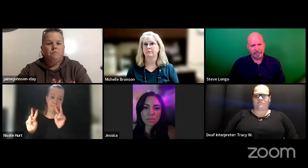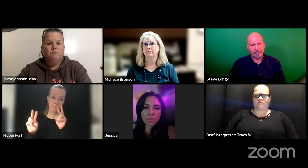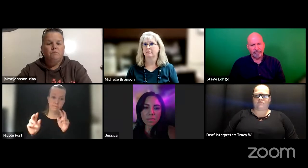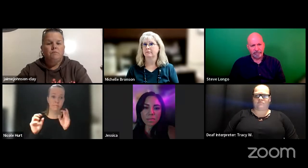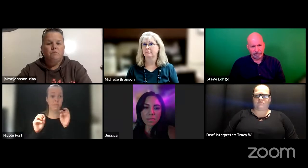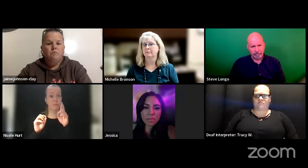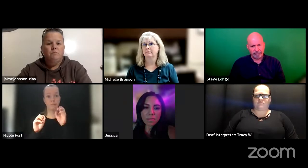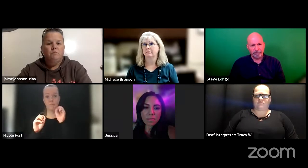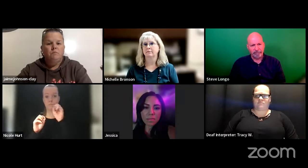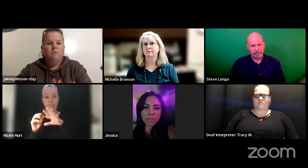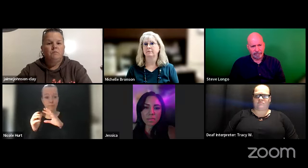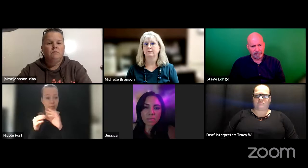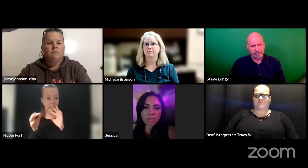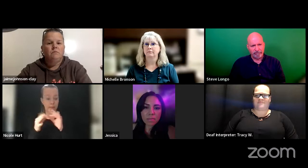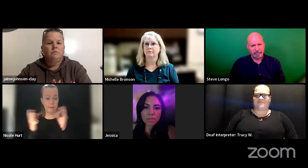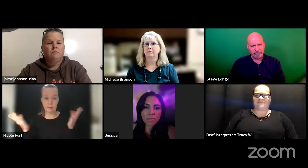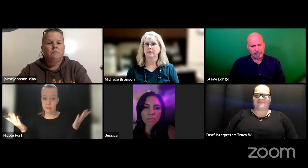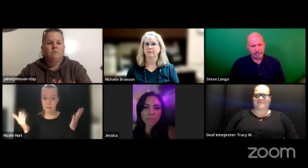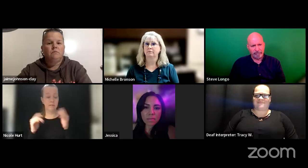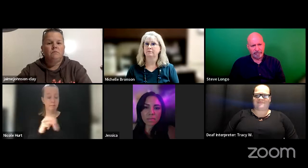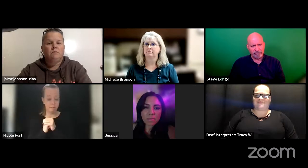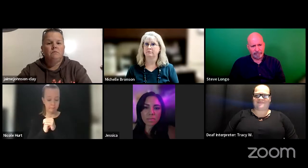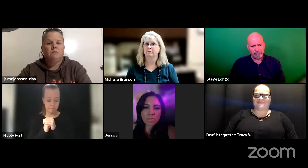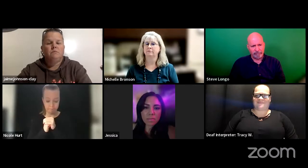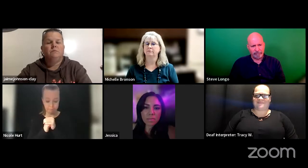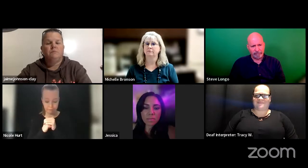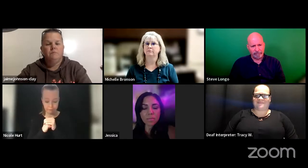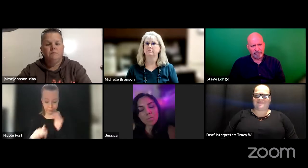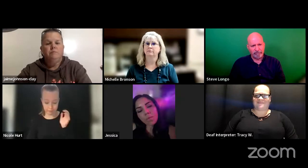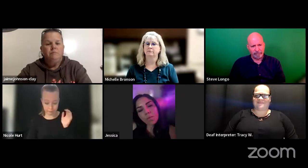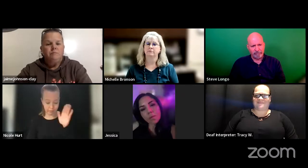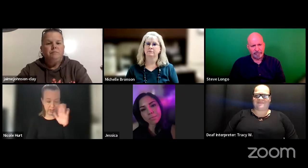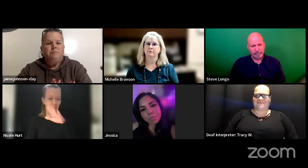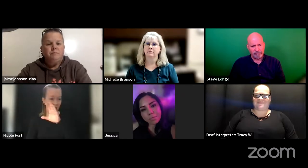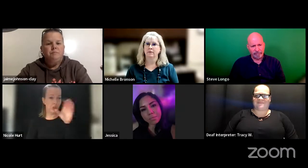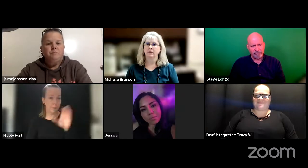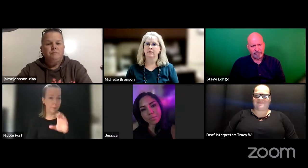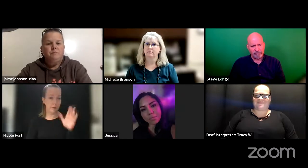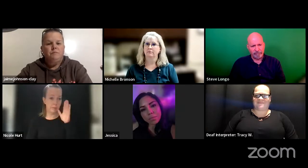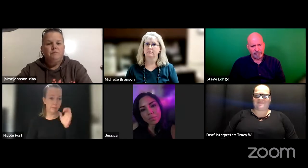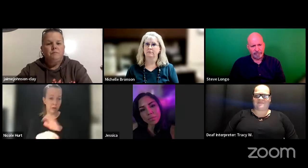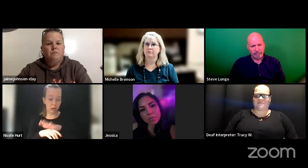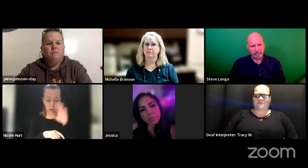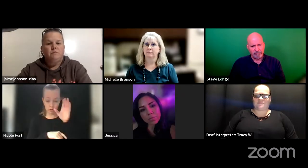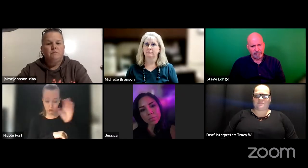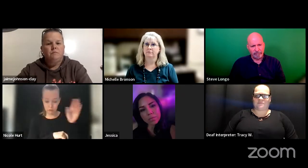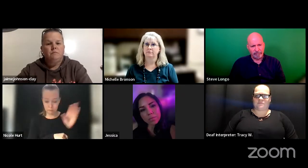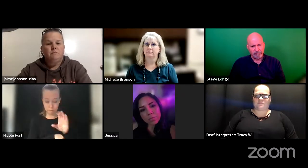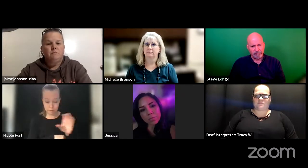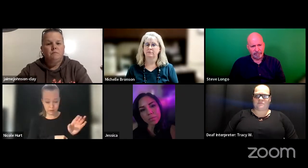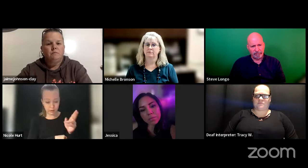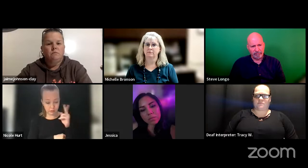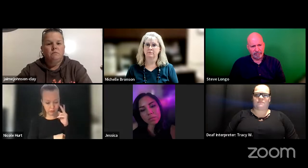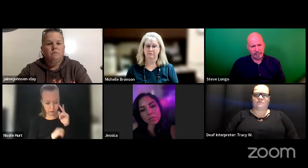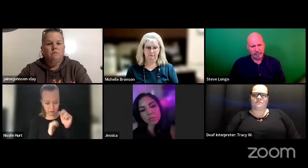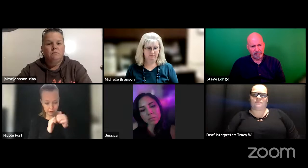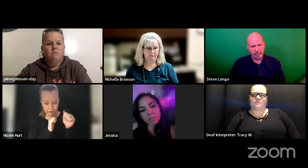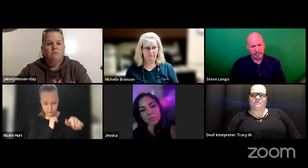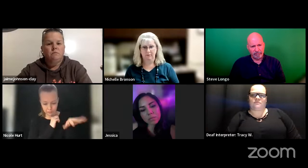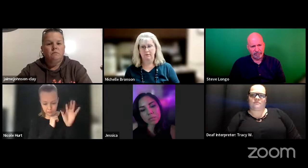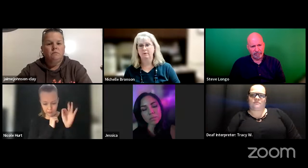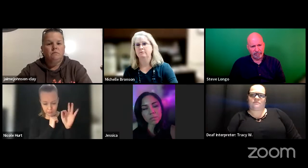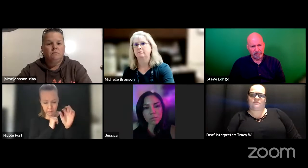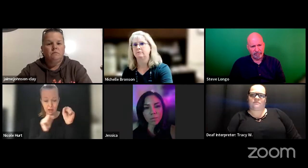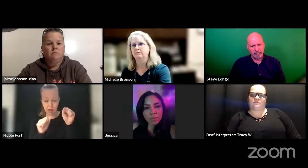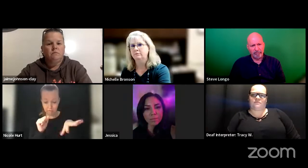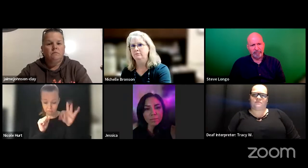of our meetings are open to the public. You may come, observe, share comments, participate. They will all be